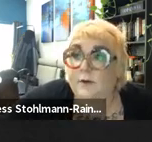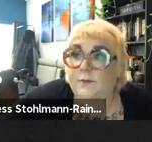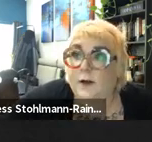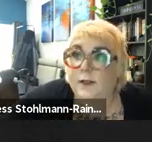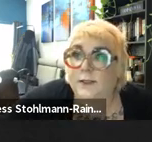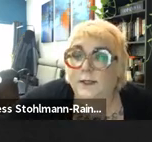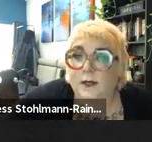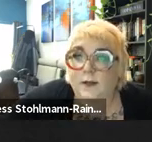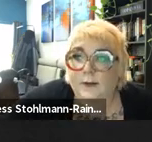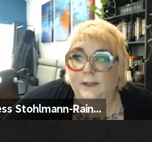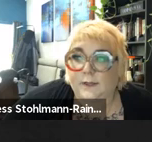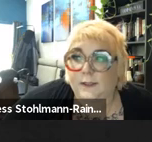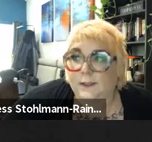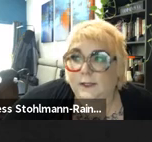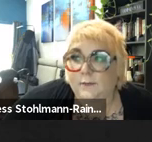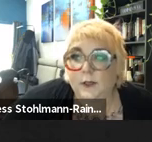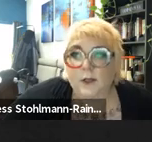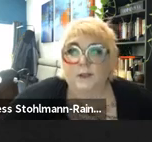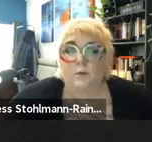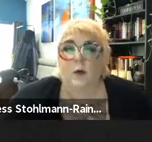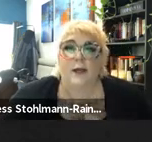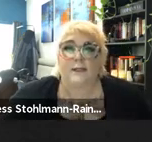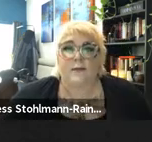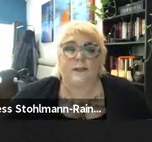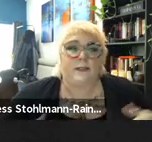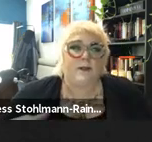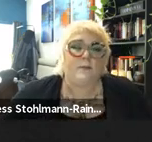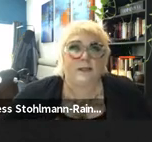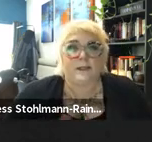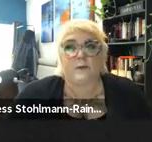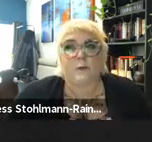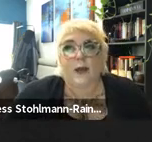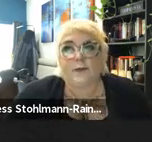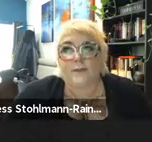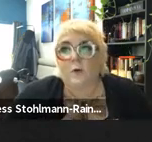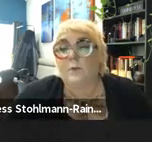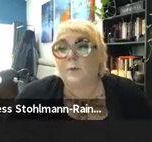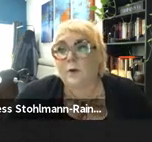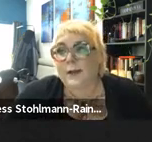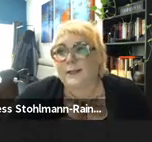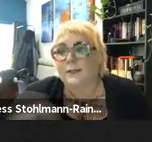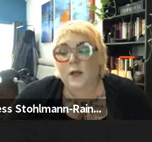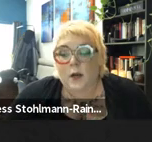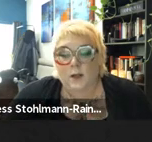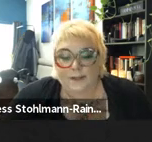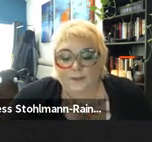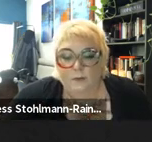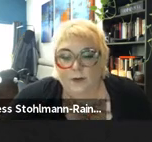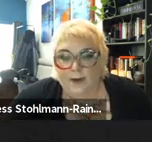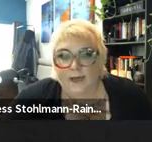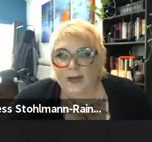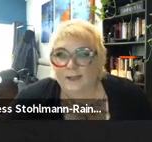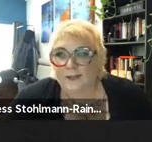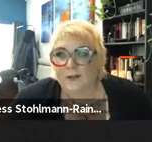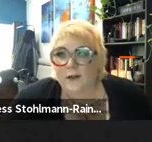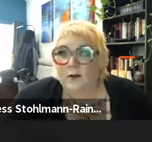way for some referrals into other parts of the system so walk-in services are the place that someone would have to or mobile crisis or the place someone